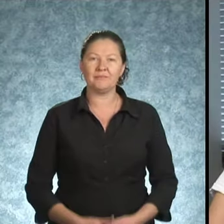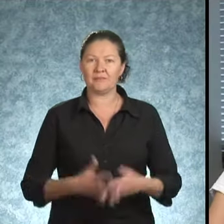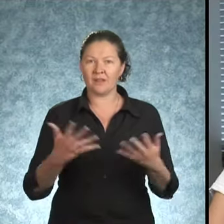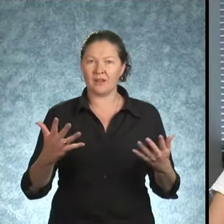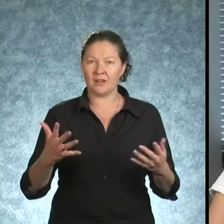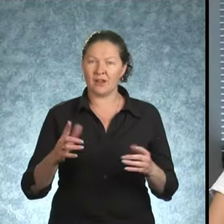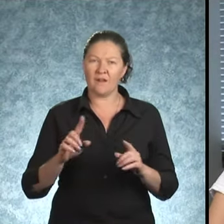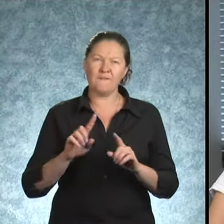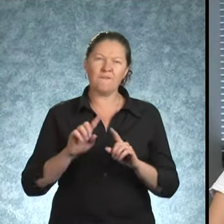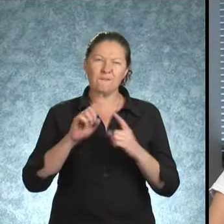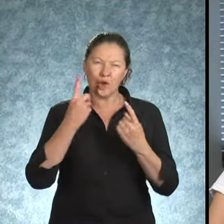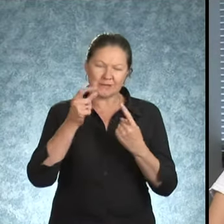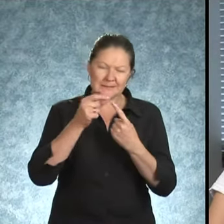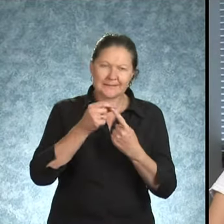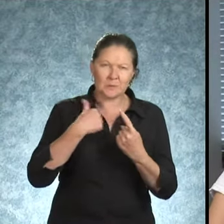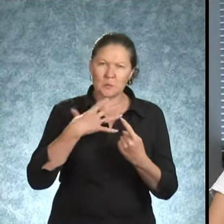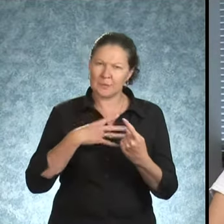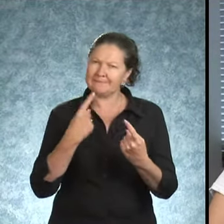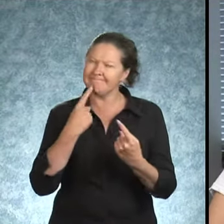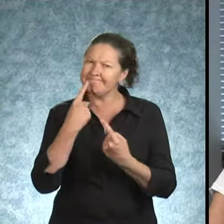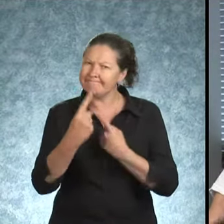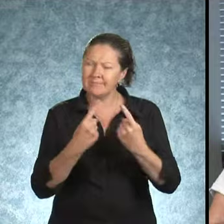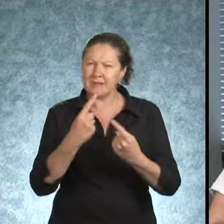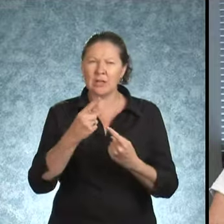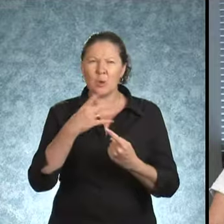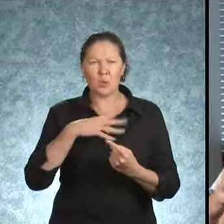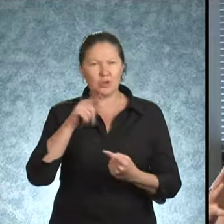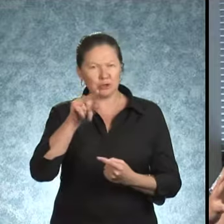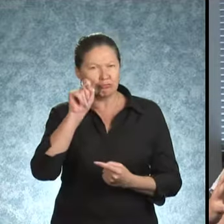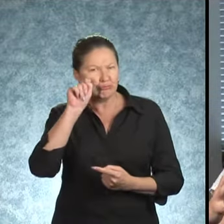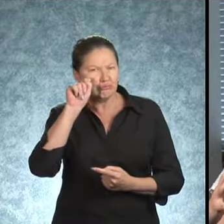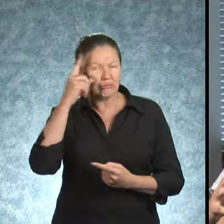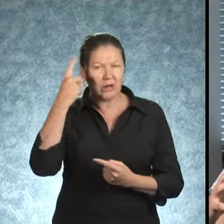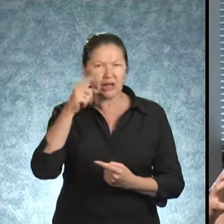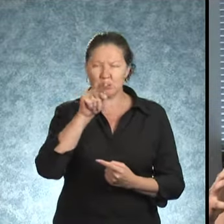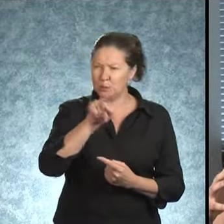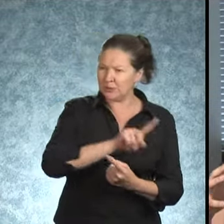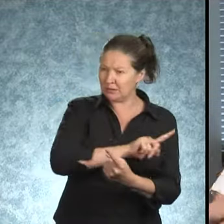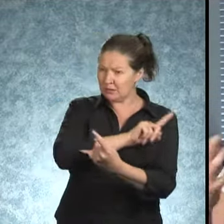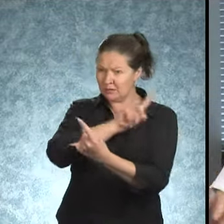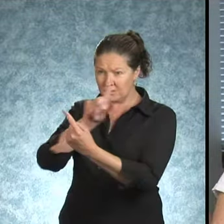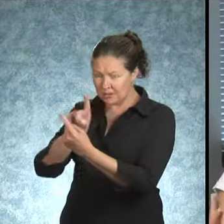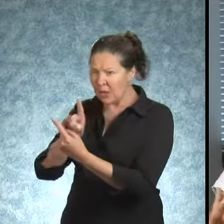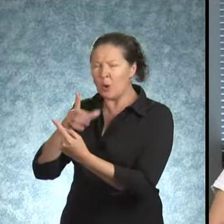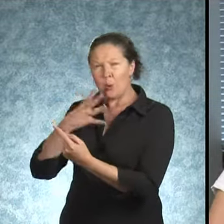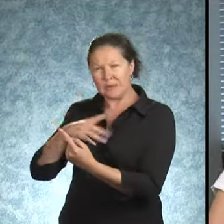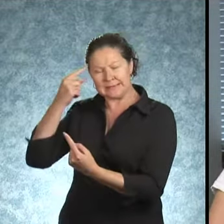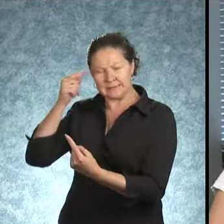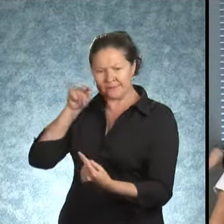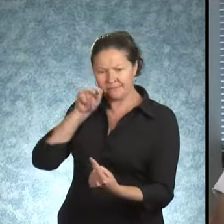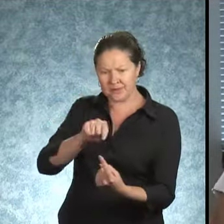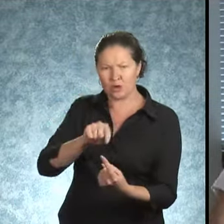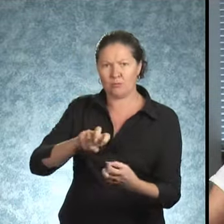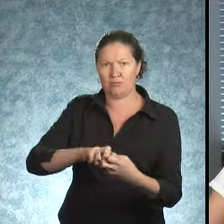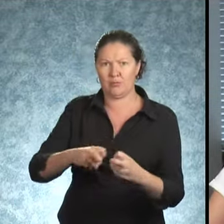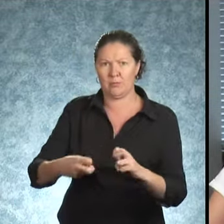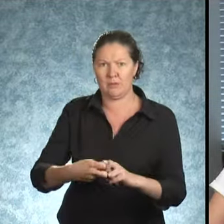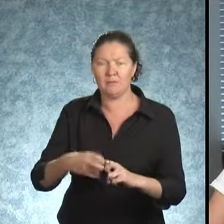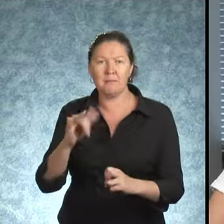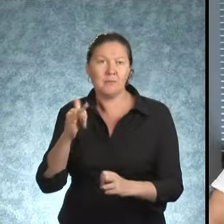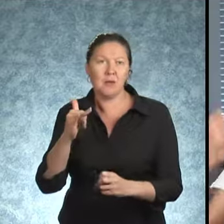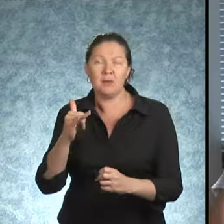first piece of advice I'd like to give is to just really realise that what you're there to do is to work on the problem at hand. So it might be a